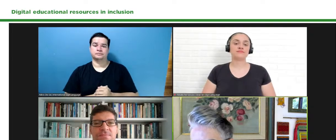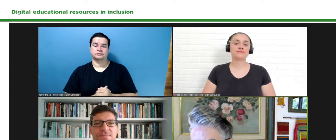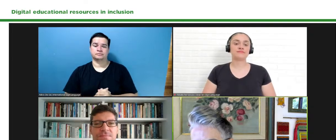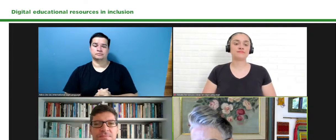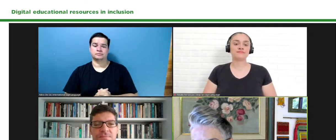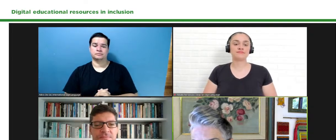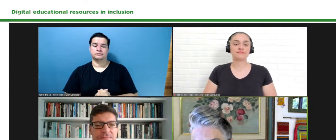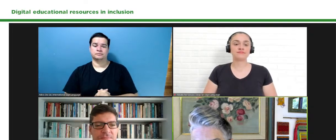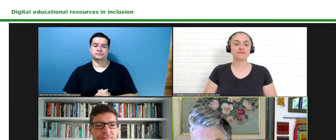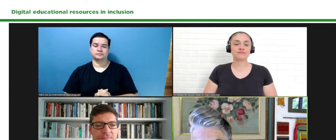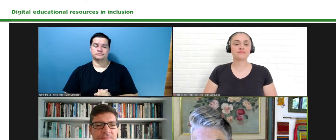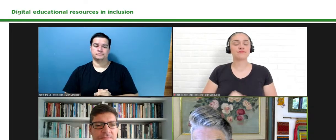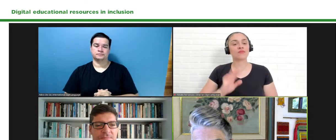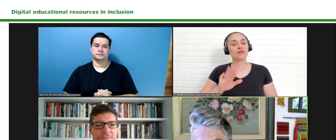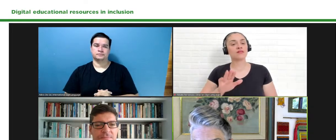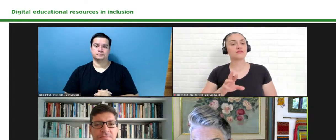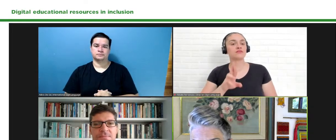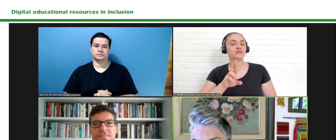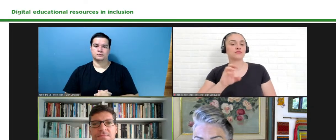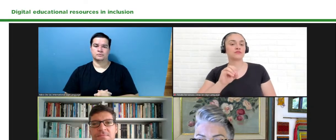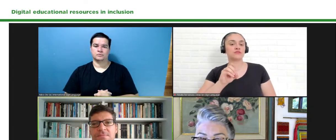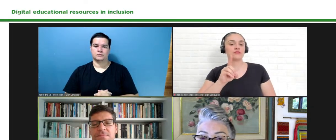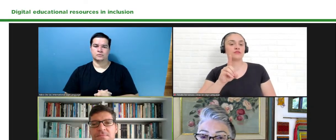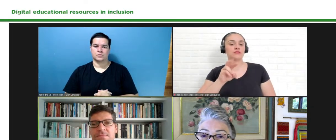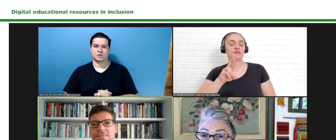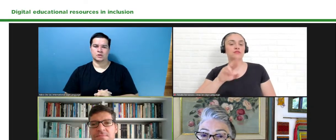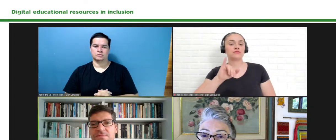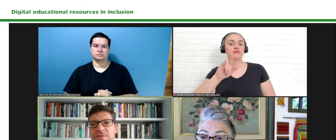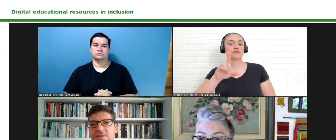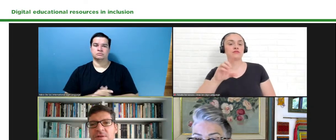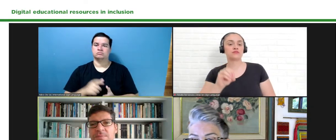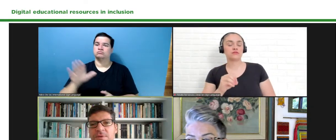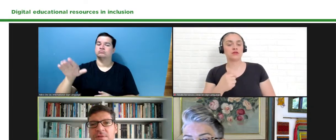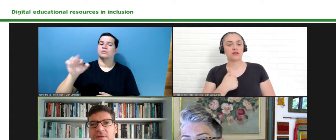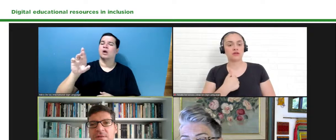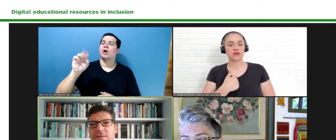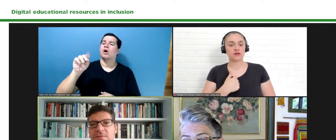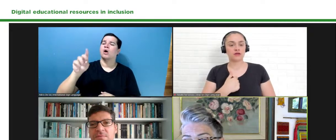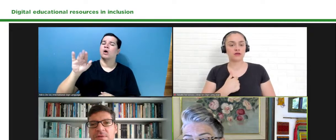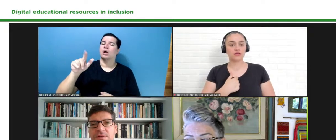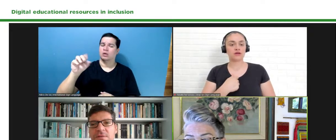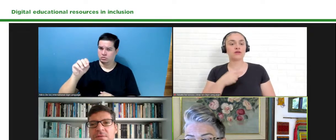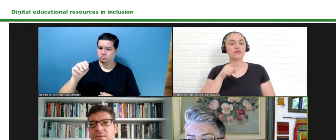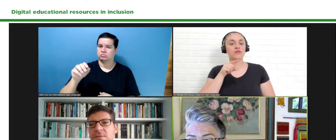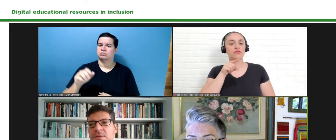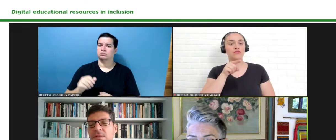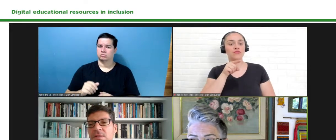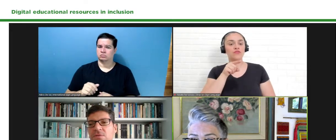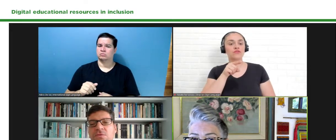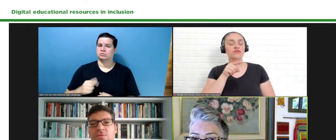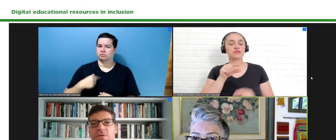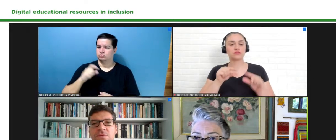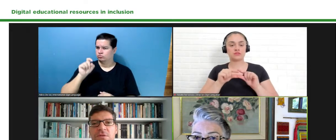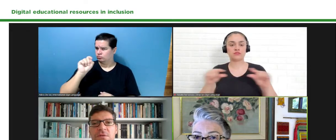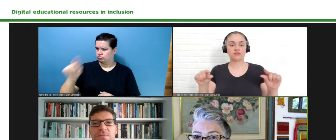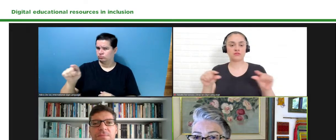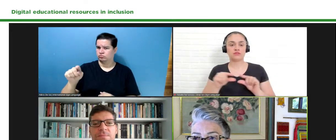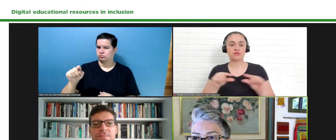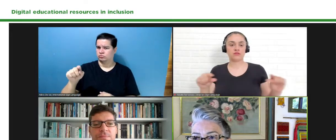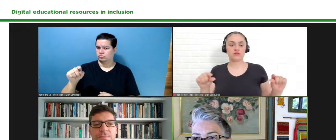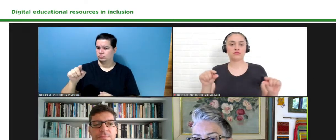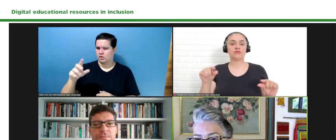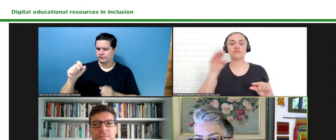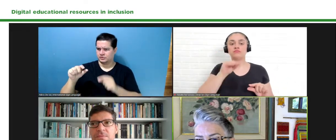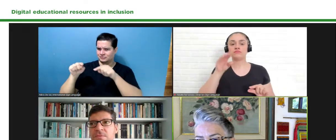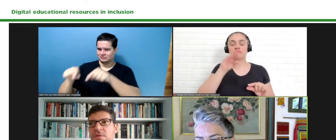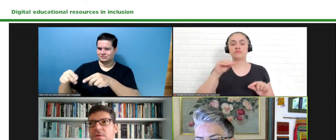Rodrigo has described me. I mean, as you have of the description here, I know I